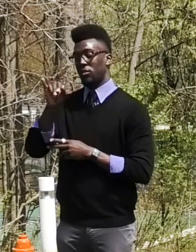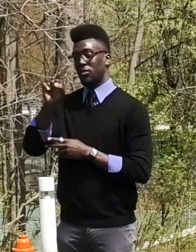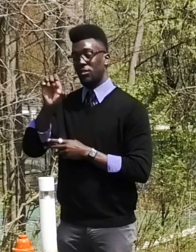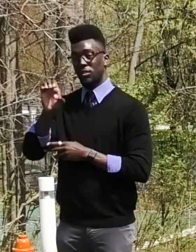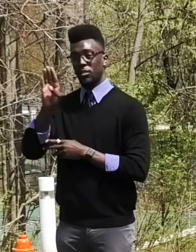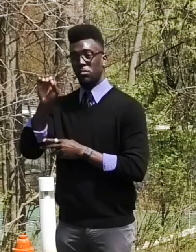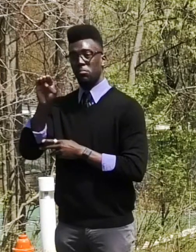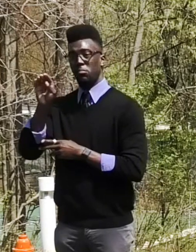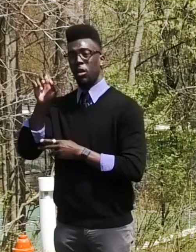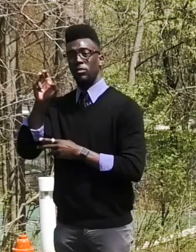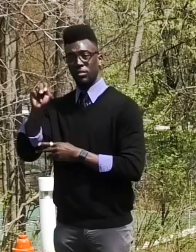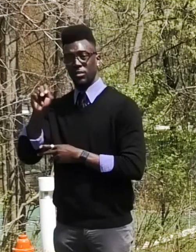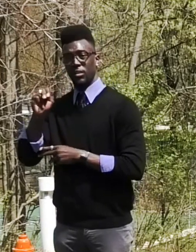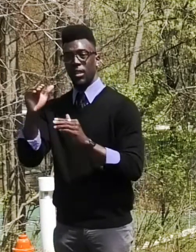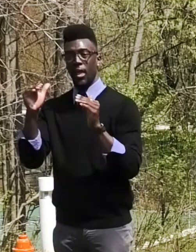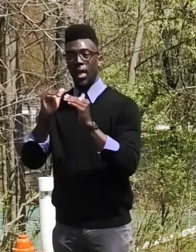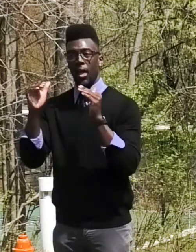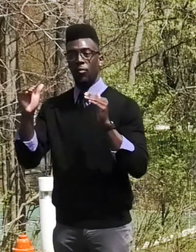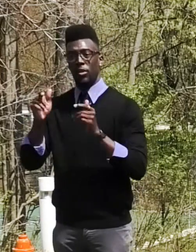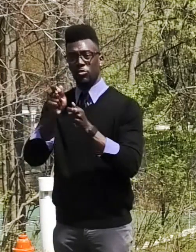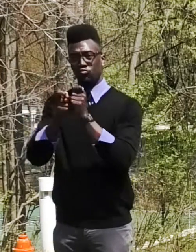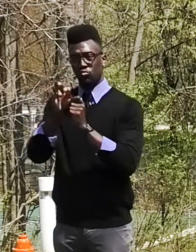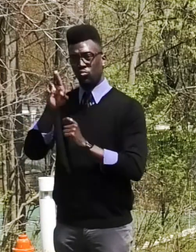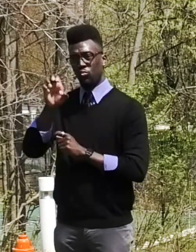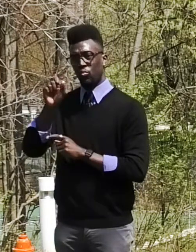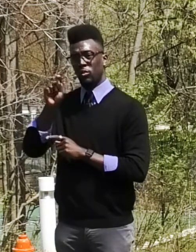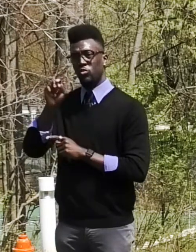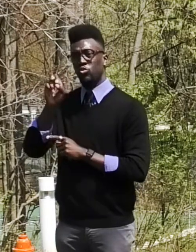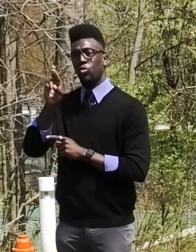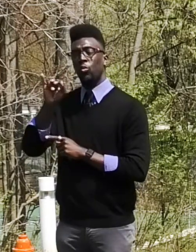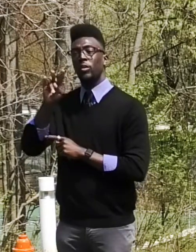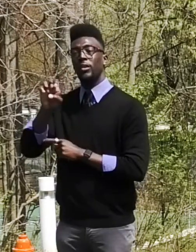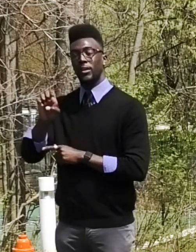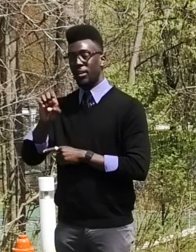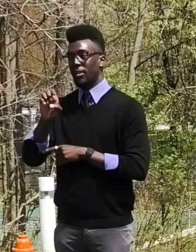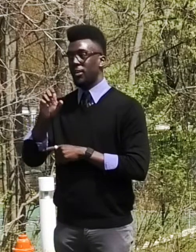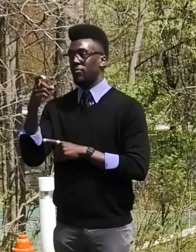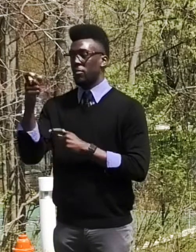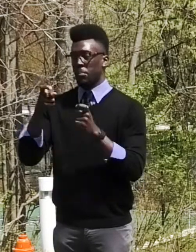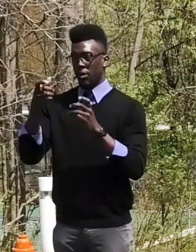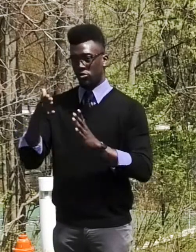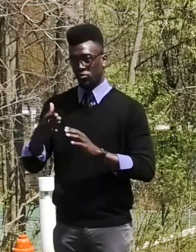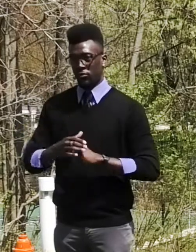Restorative Practice Manager out of the Office of Human Rights and Equity. Dr. Boston.